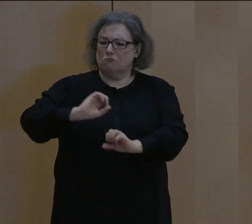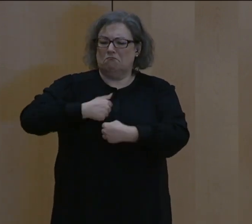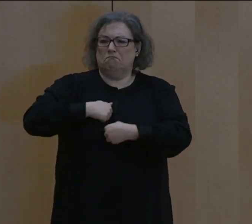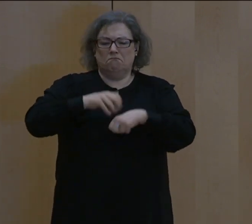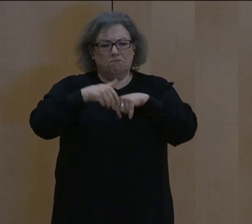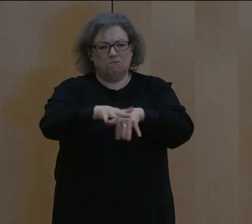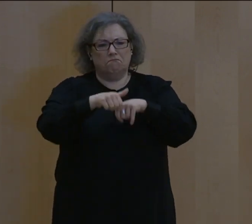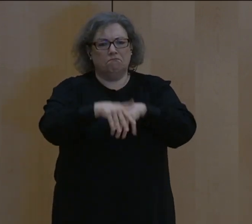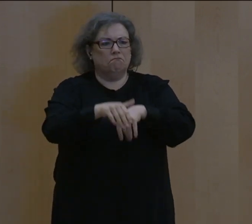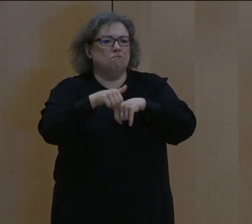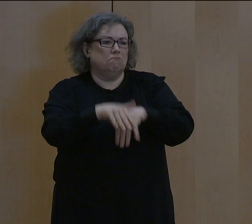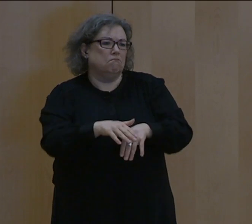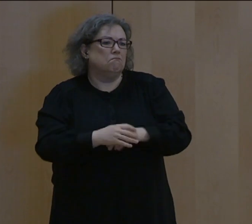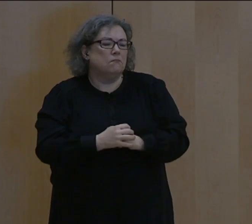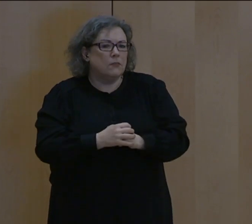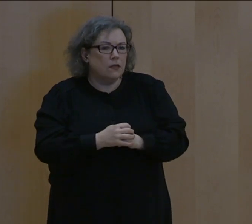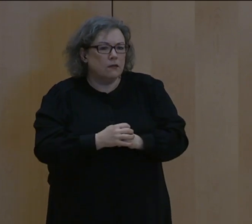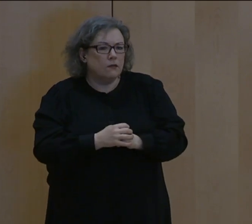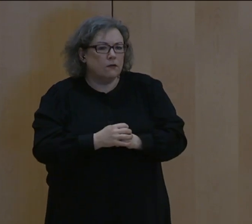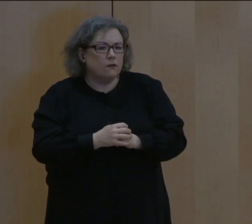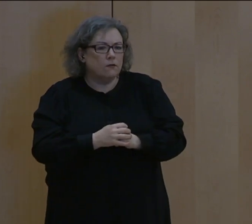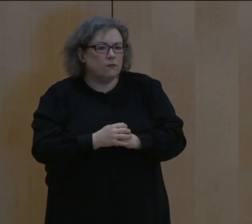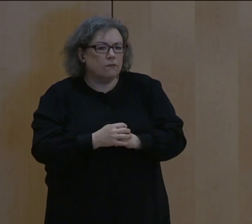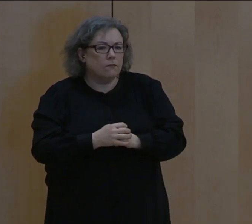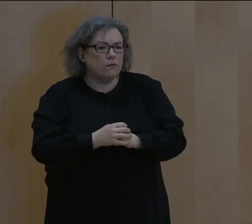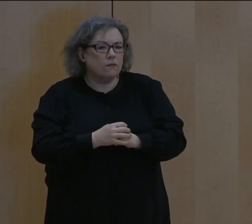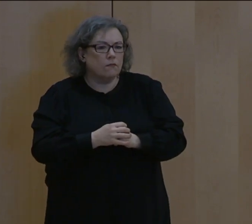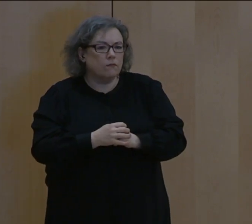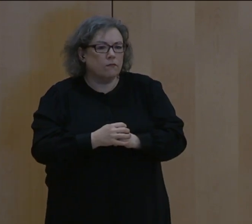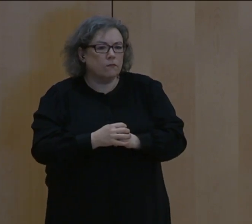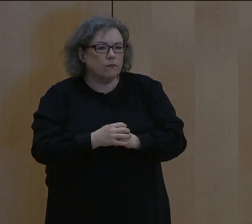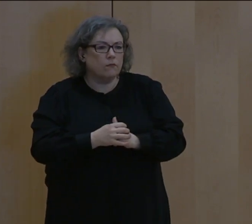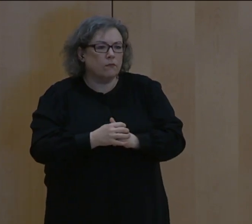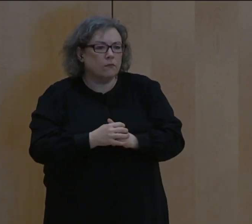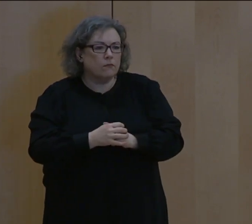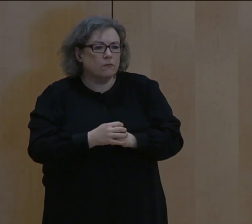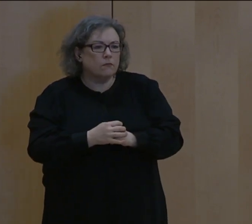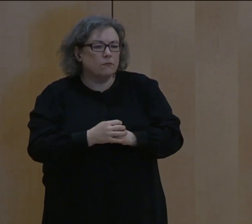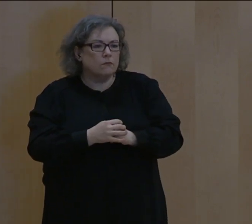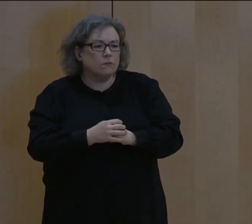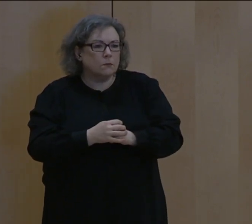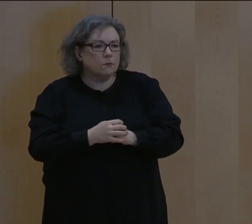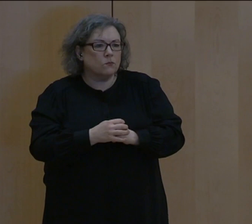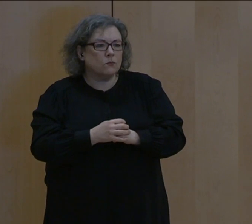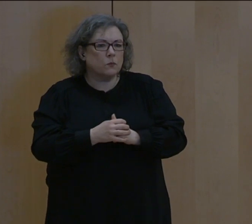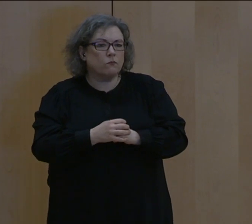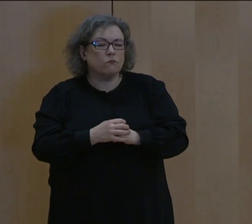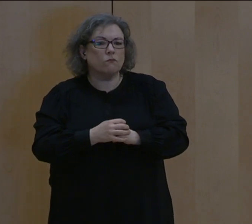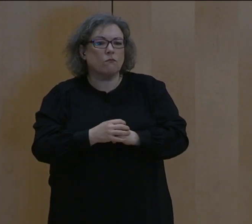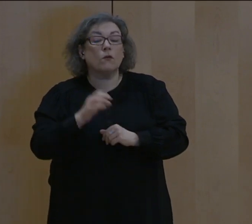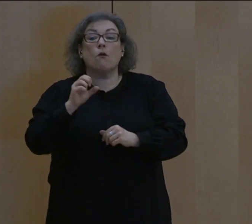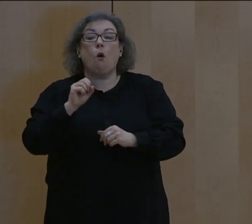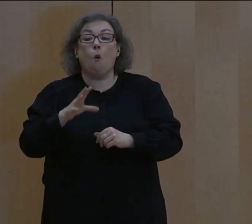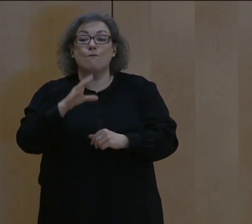anti-air defense system and the base there to cover the advance on the Baltic states. Russia